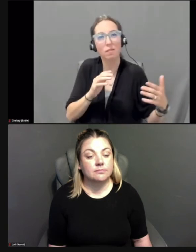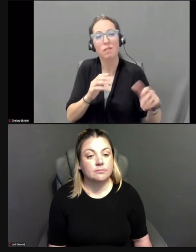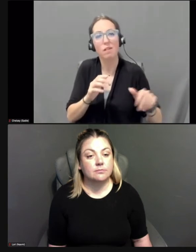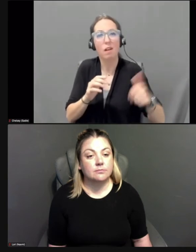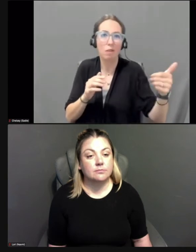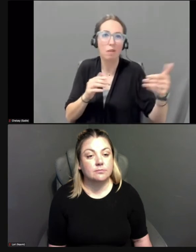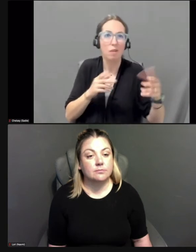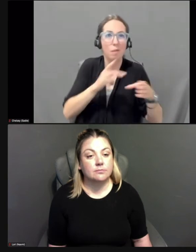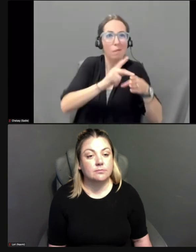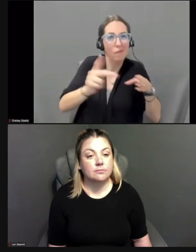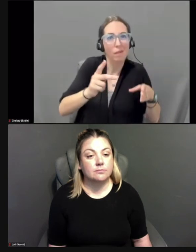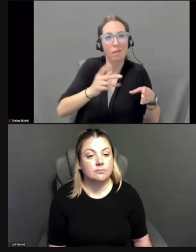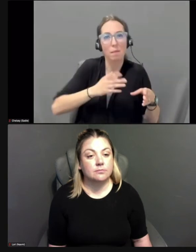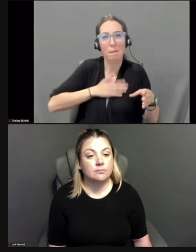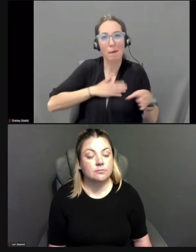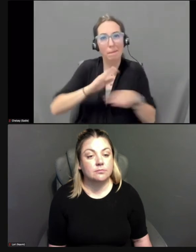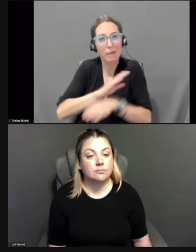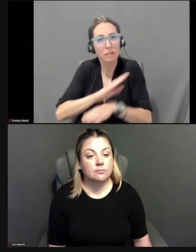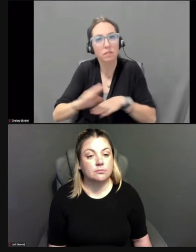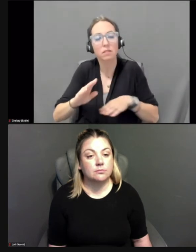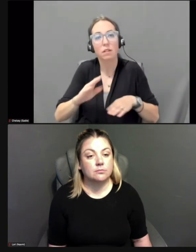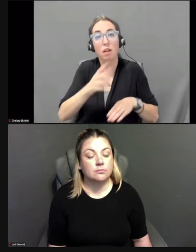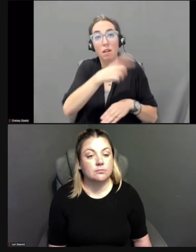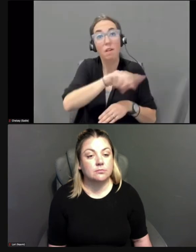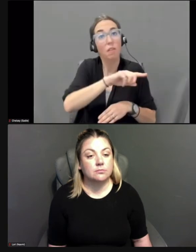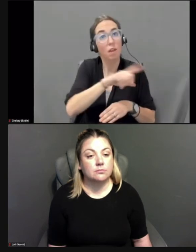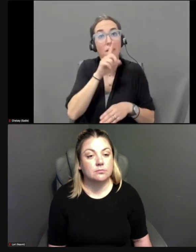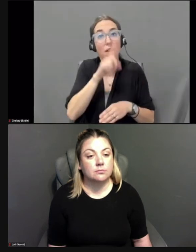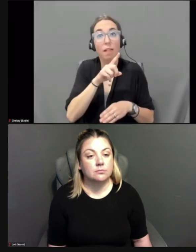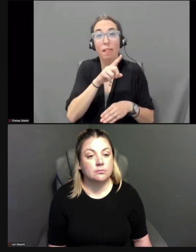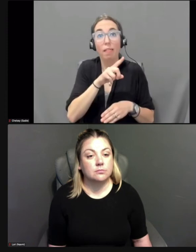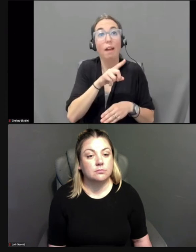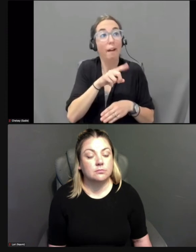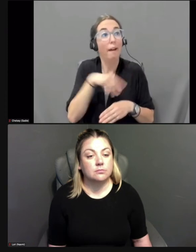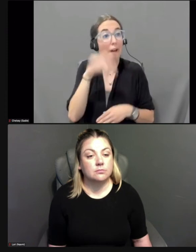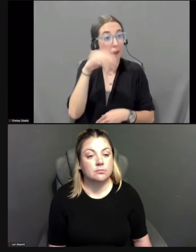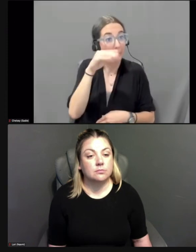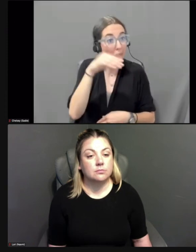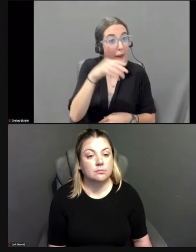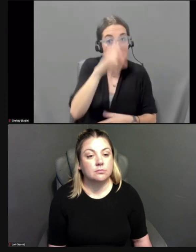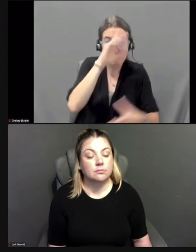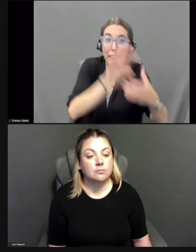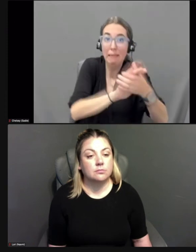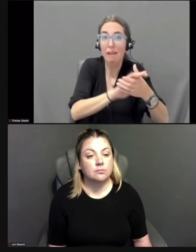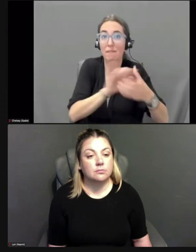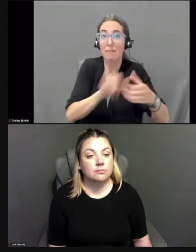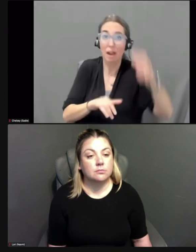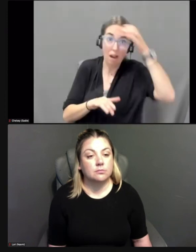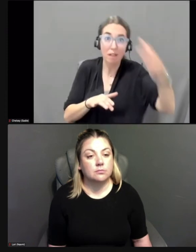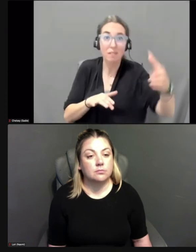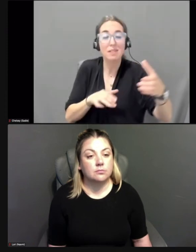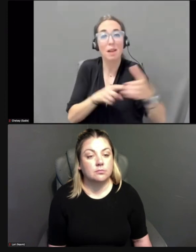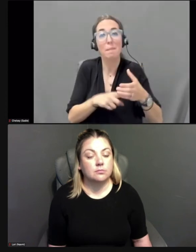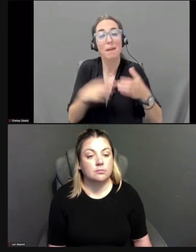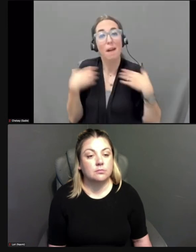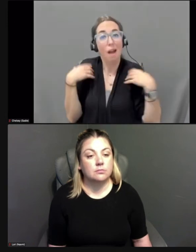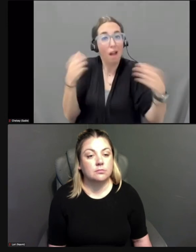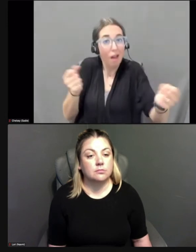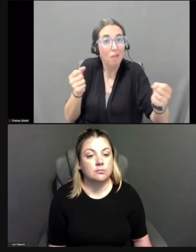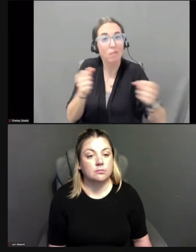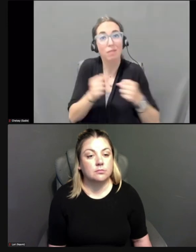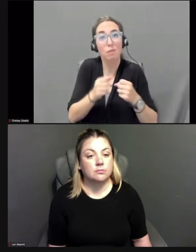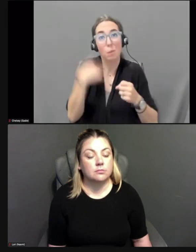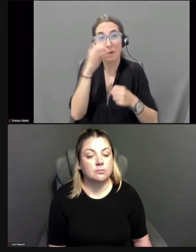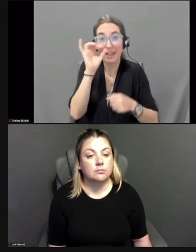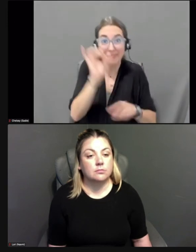still very much bought into the narrative that health and fitness has to look one specific way, but a lot of